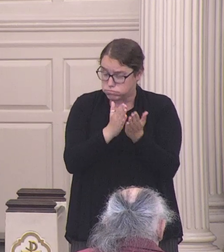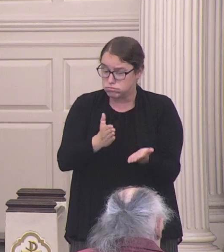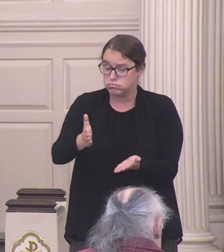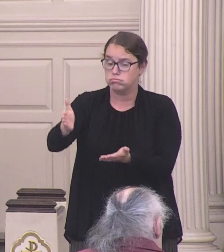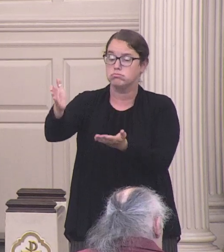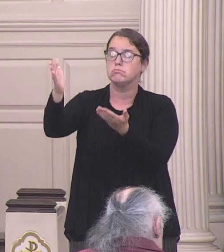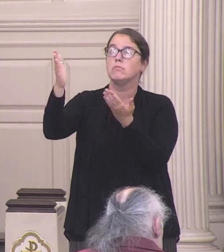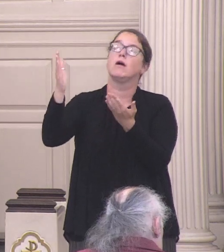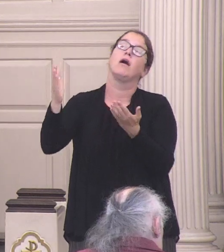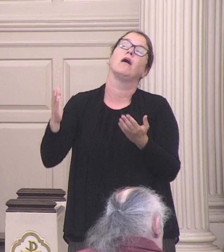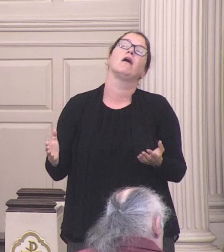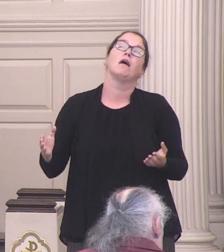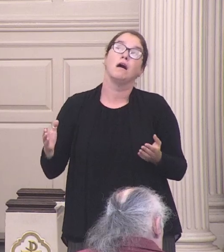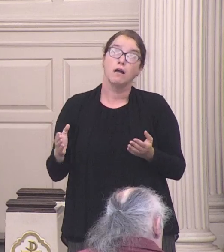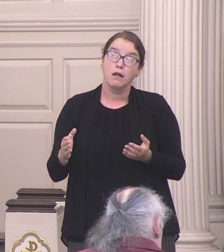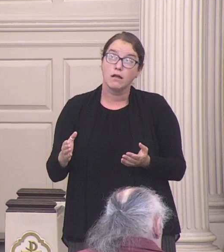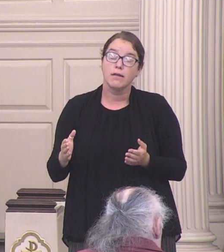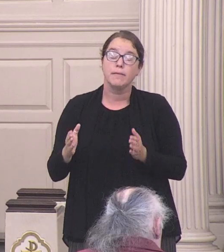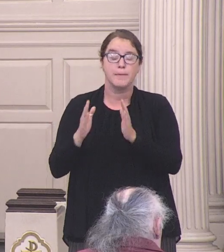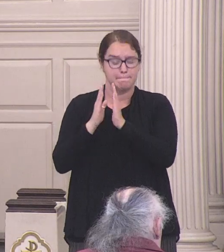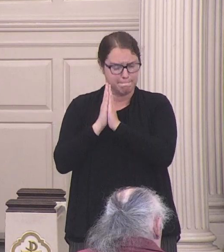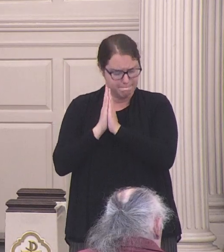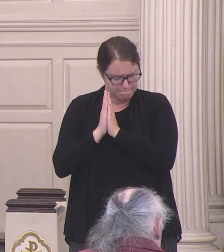that when consumed